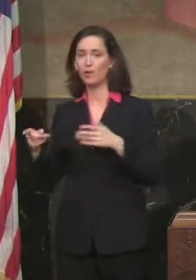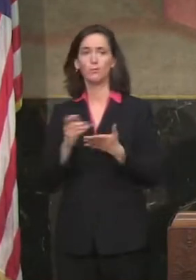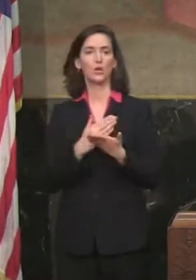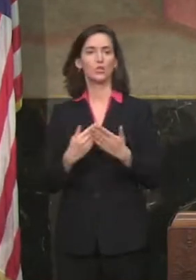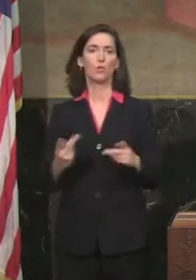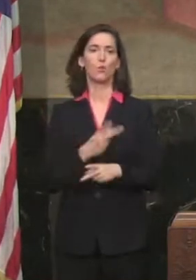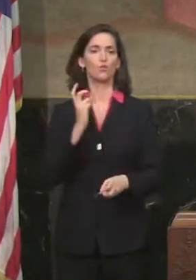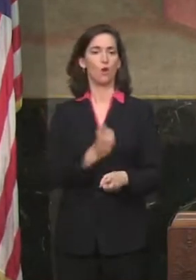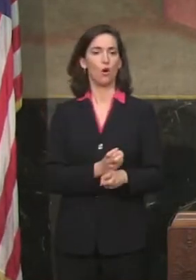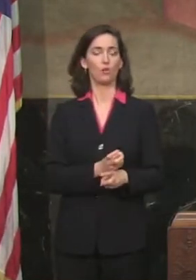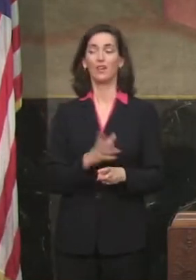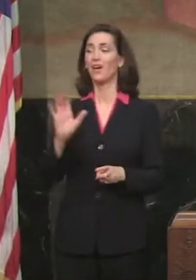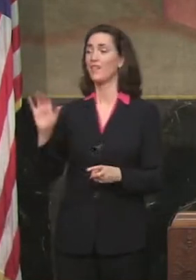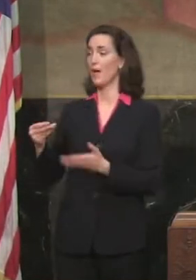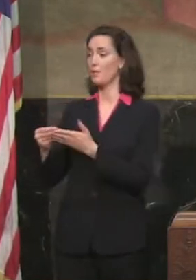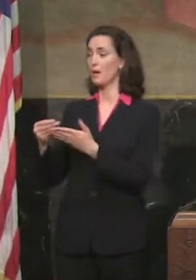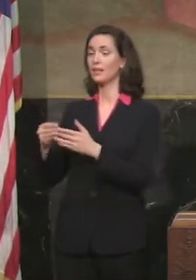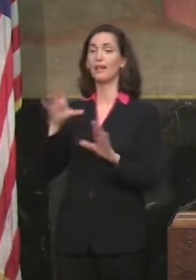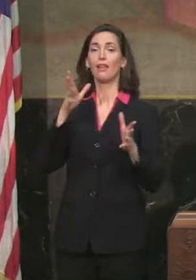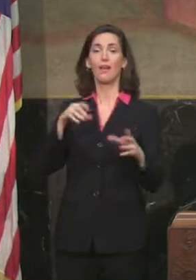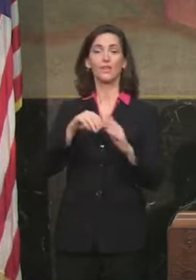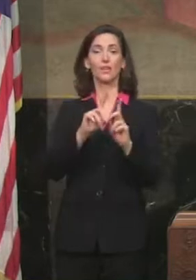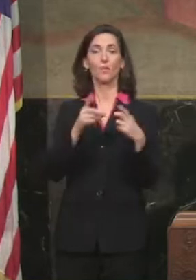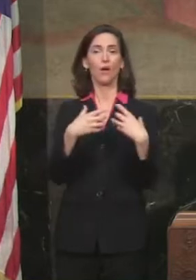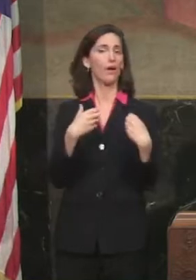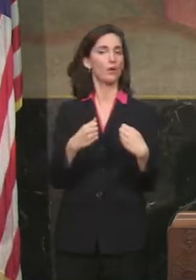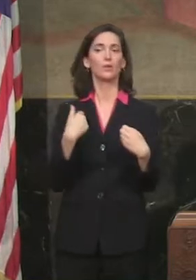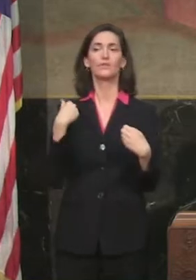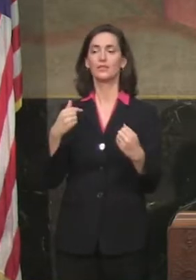in the Department of Health.